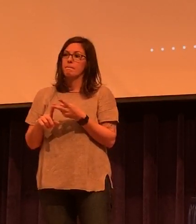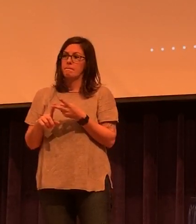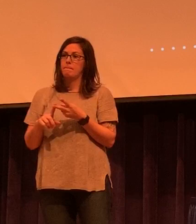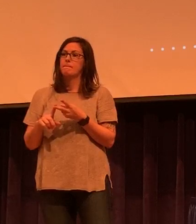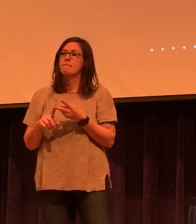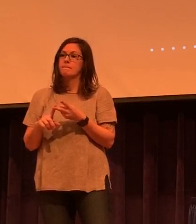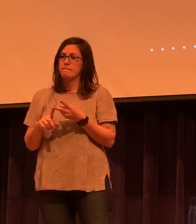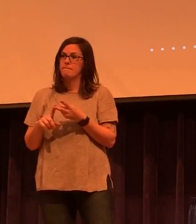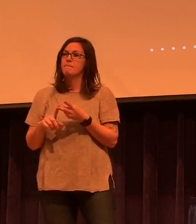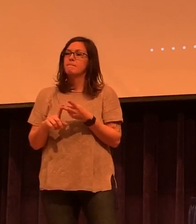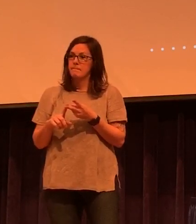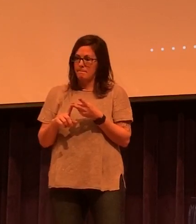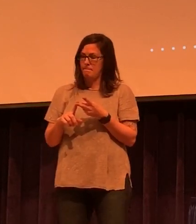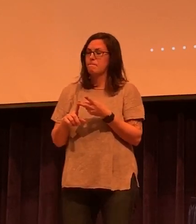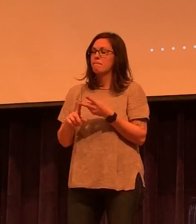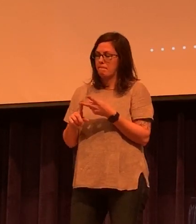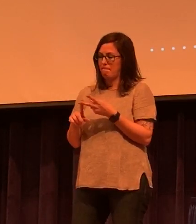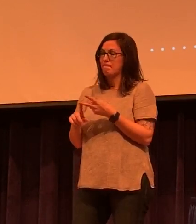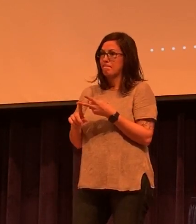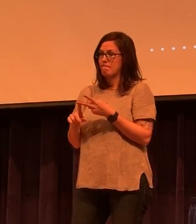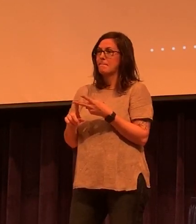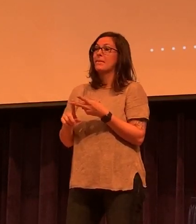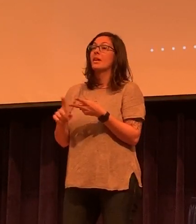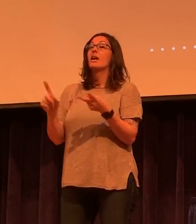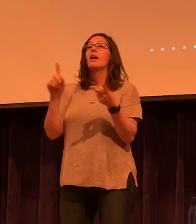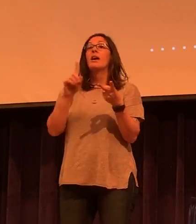hearing norm, whatever that is.